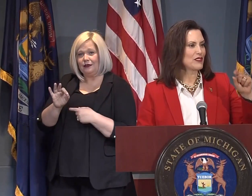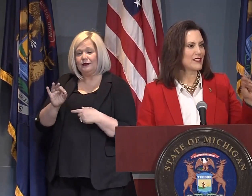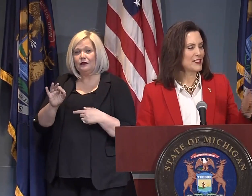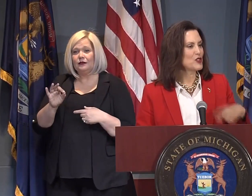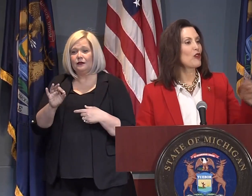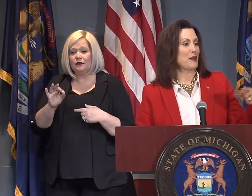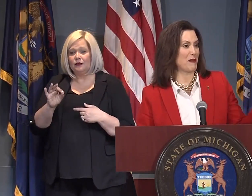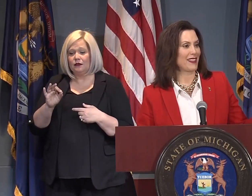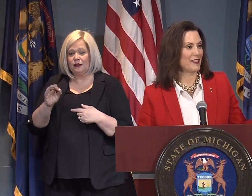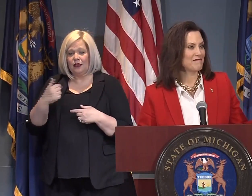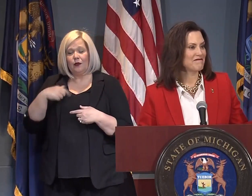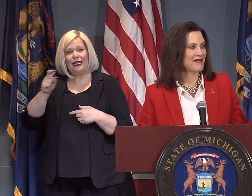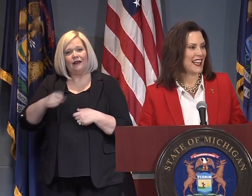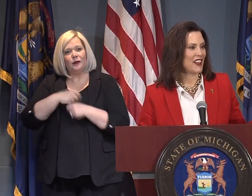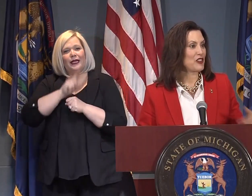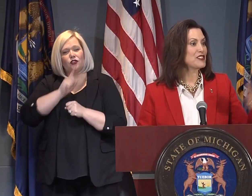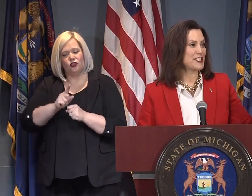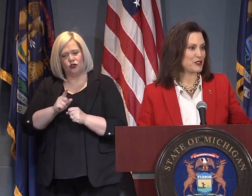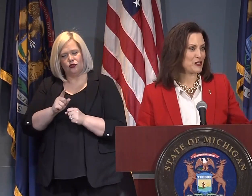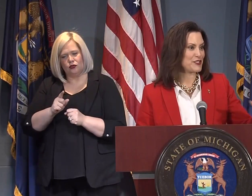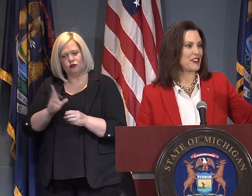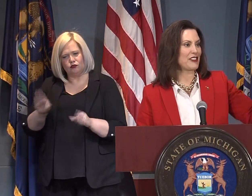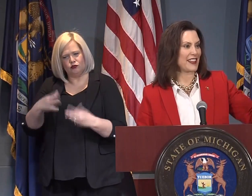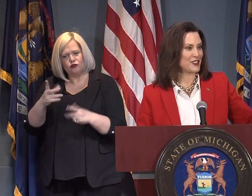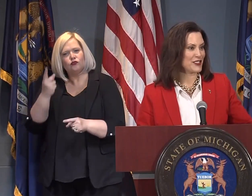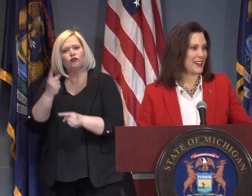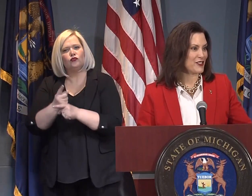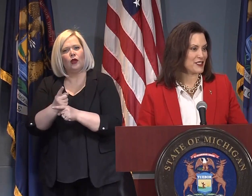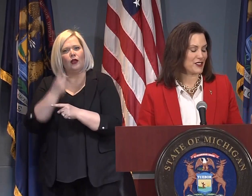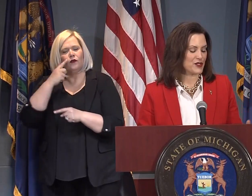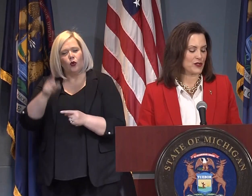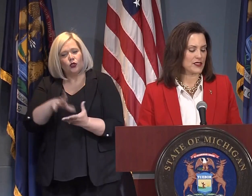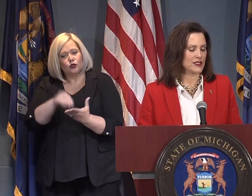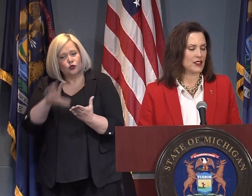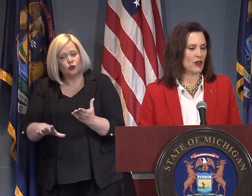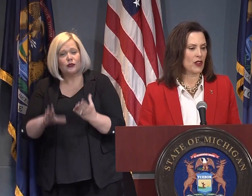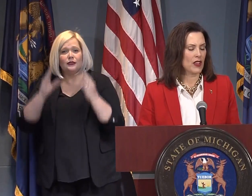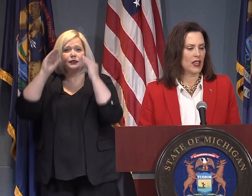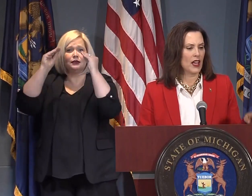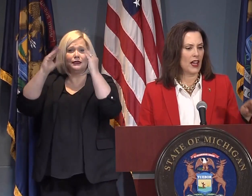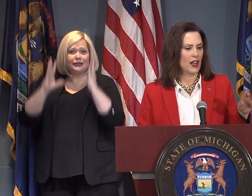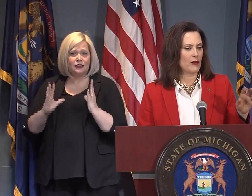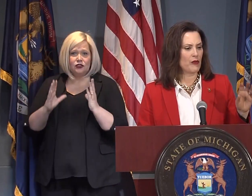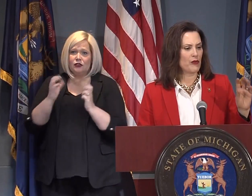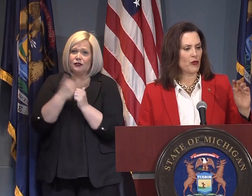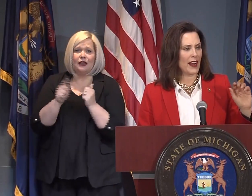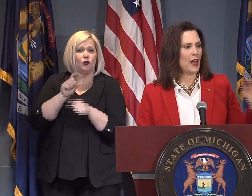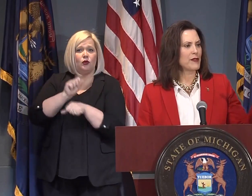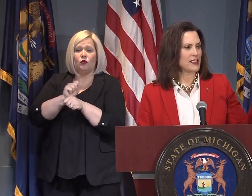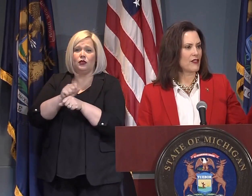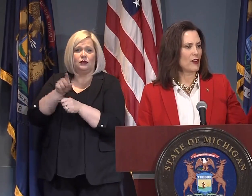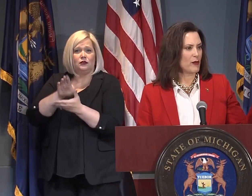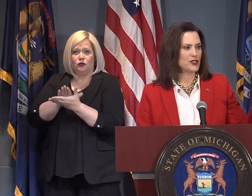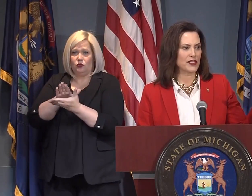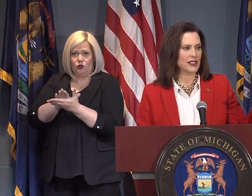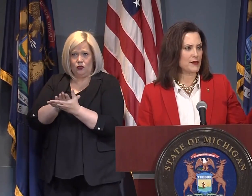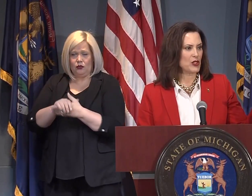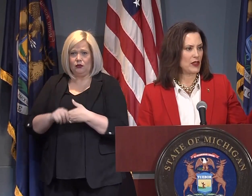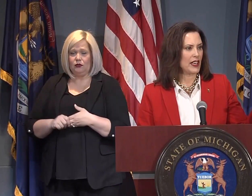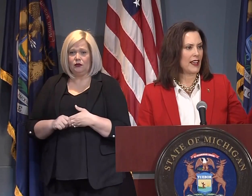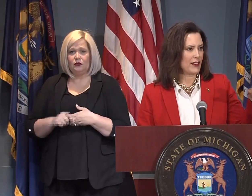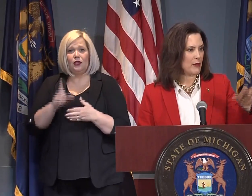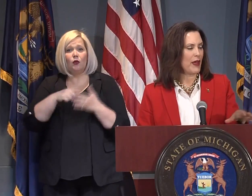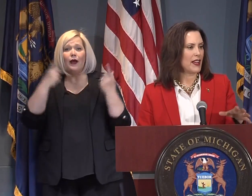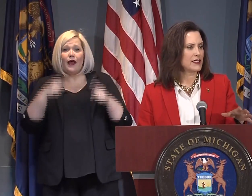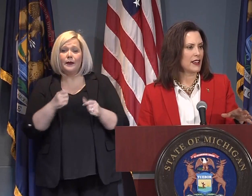to do right by them and their teachers and all the educators in our schools. And so what happens on the federal budget is